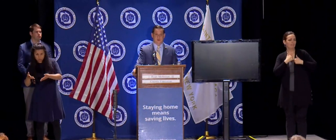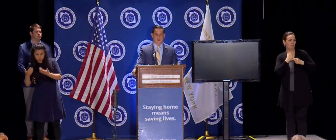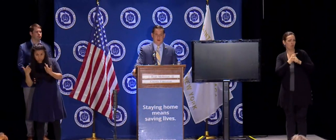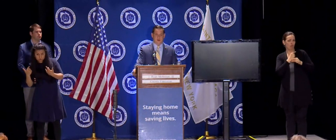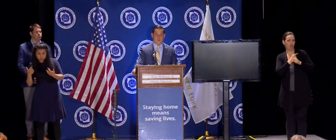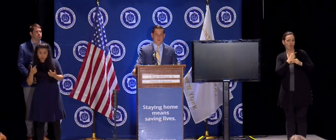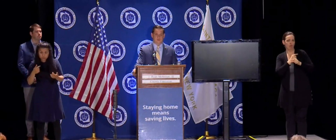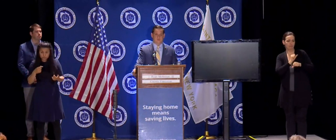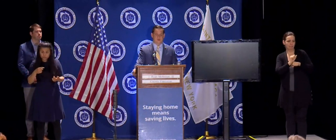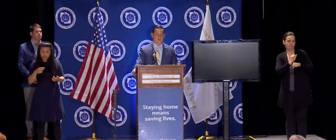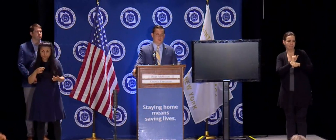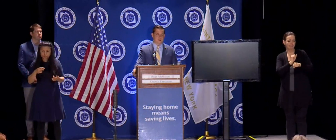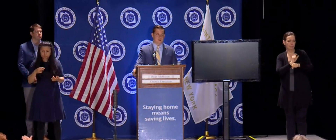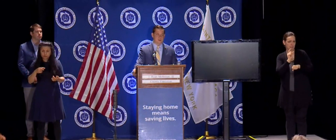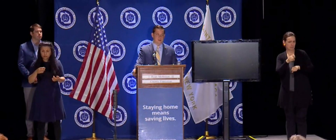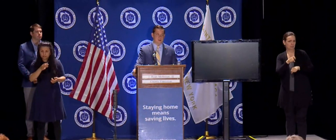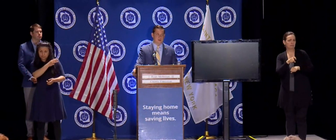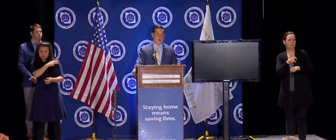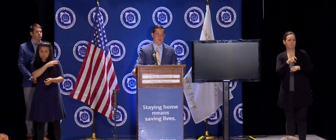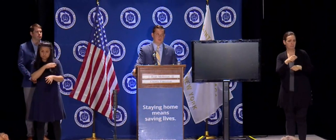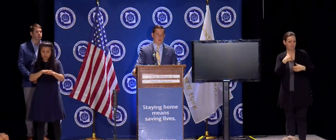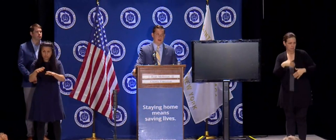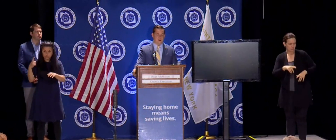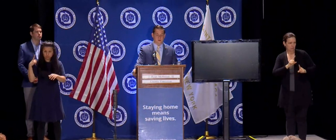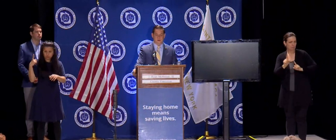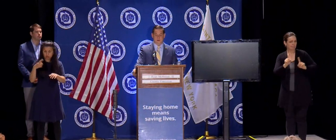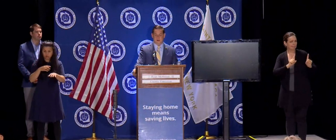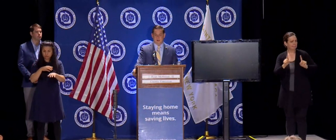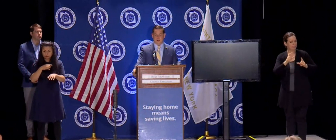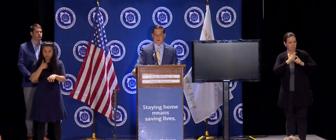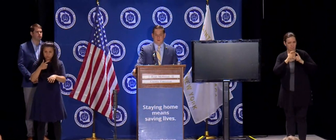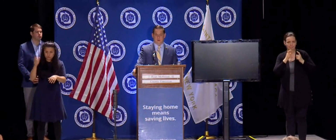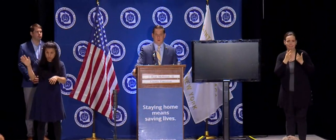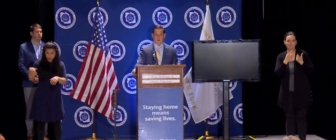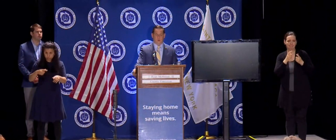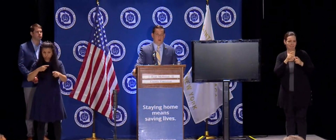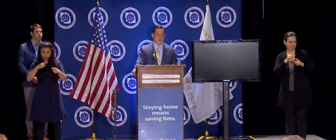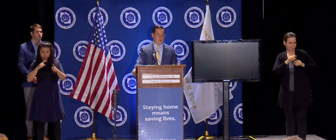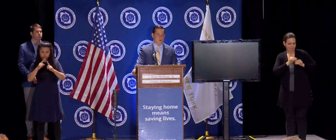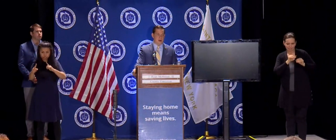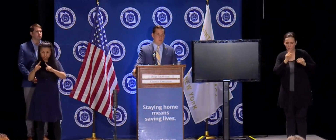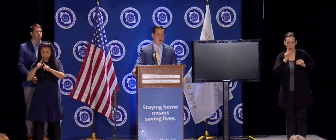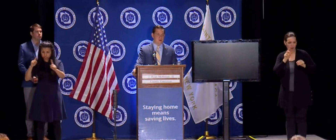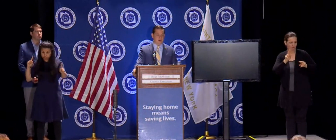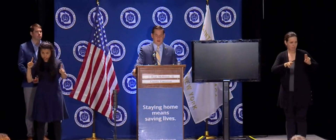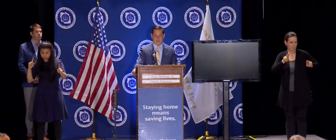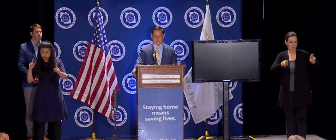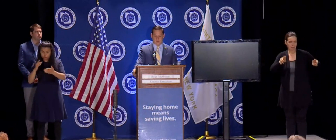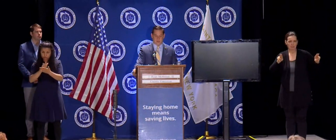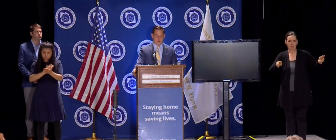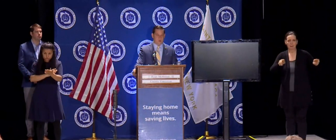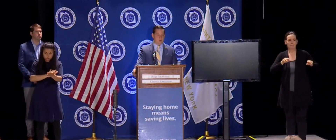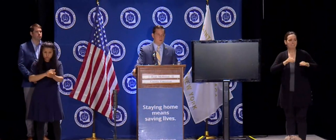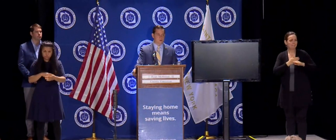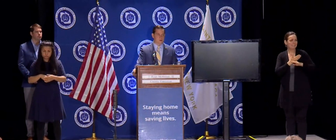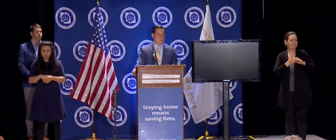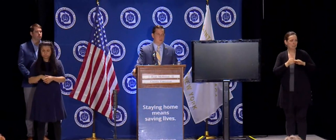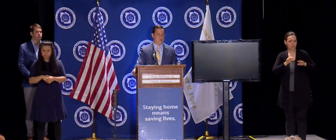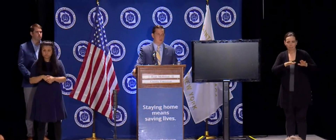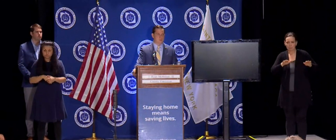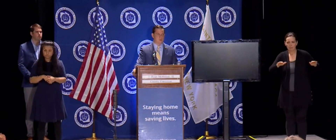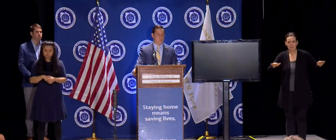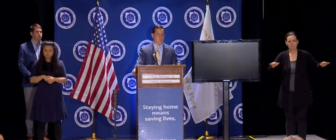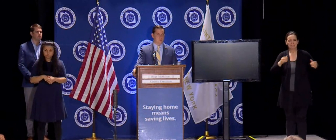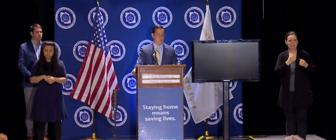as physical distancing layouts. And so we're working through that, but I we're getting a little bit closer